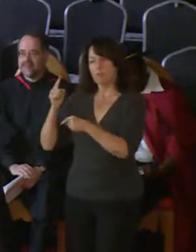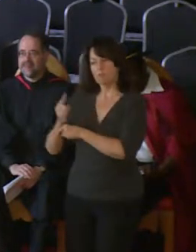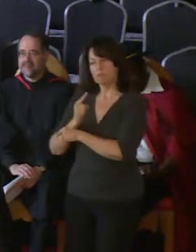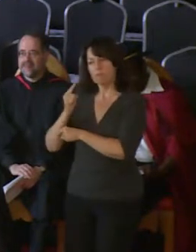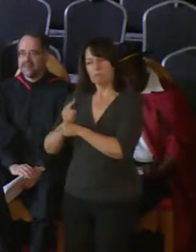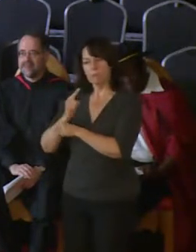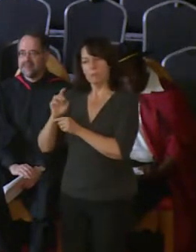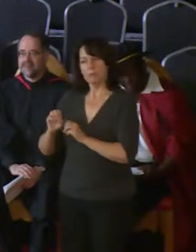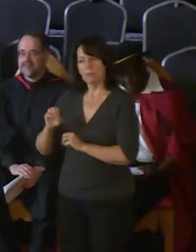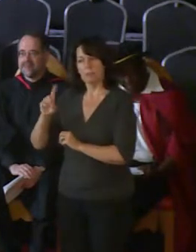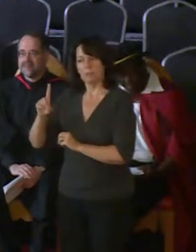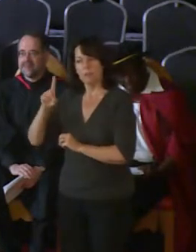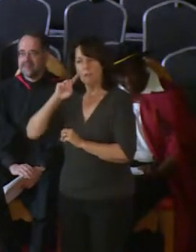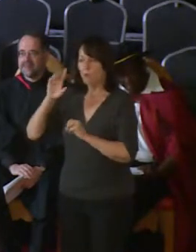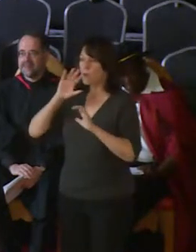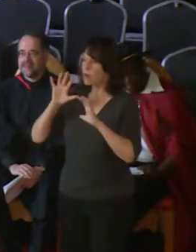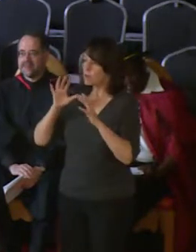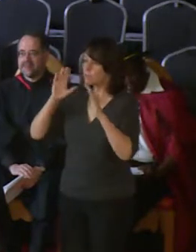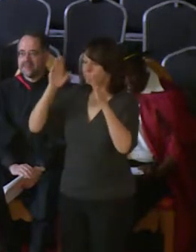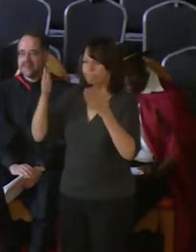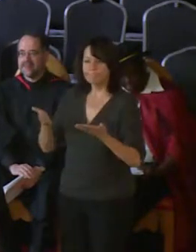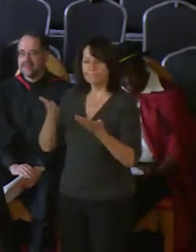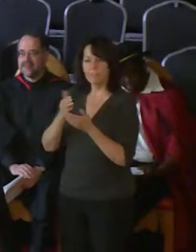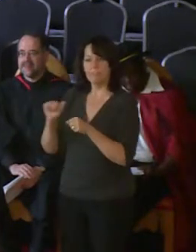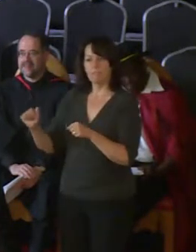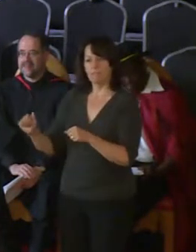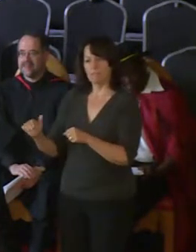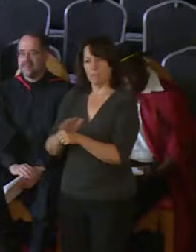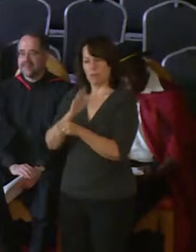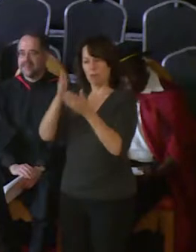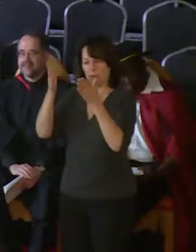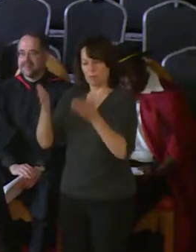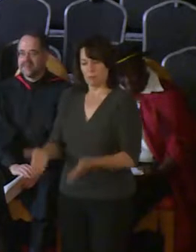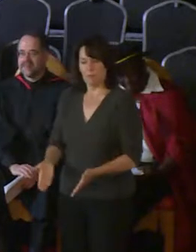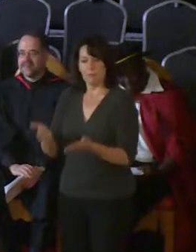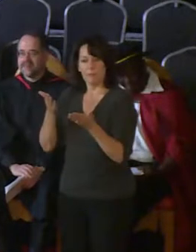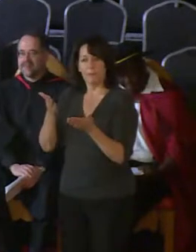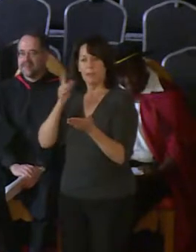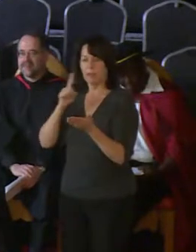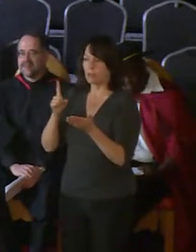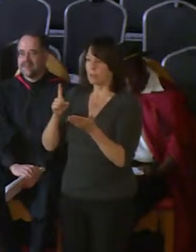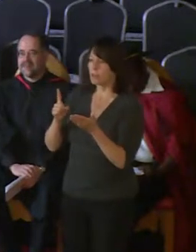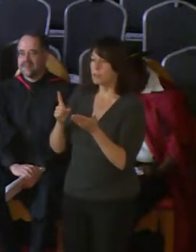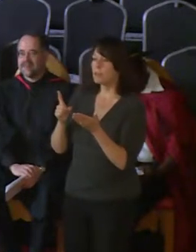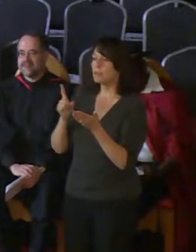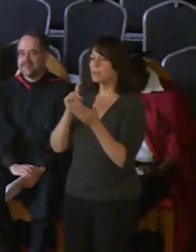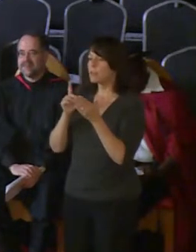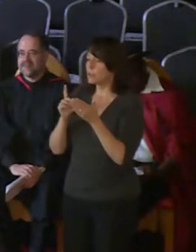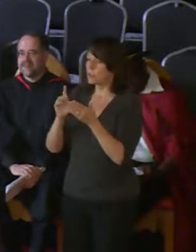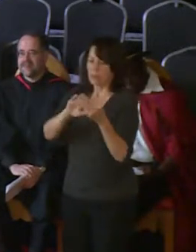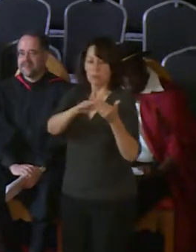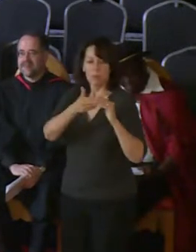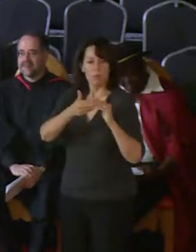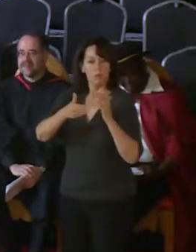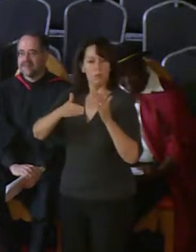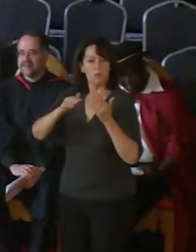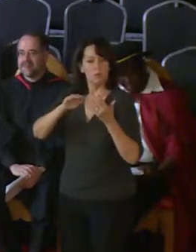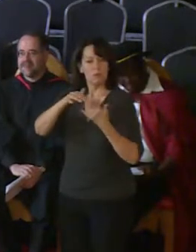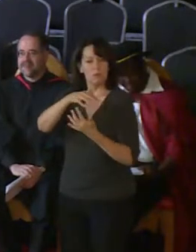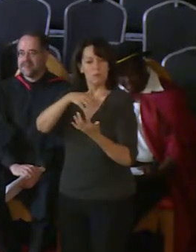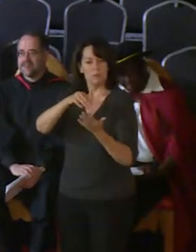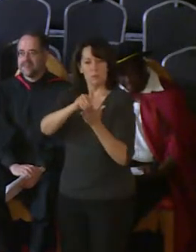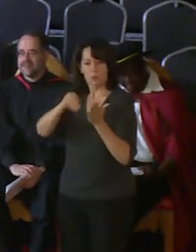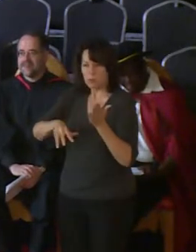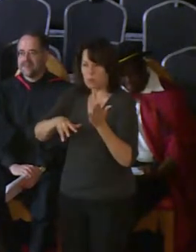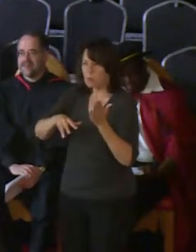person. The university has fostered an environment that encourages the community of students to